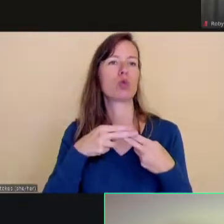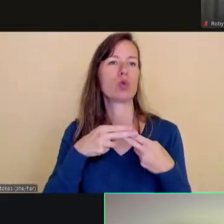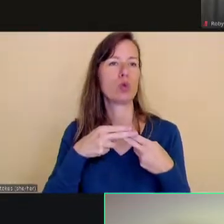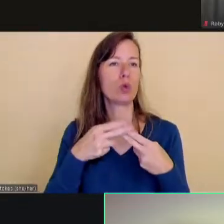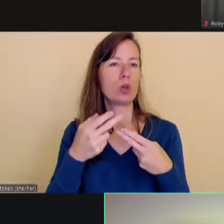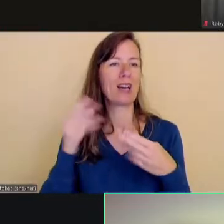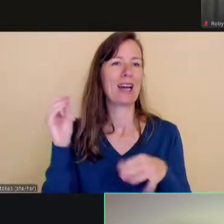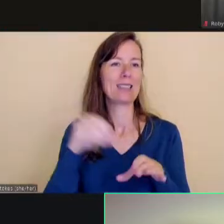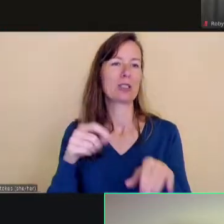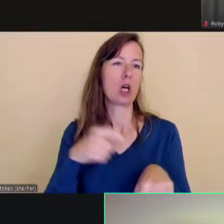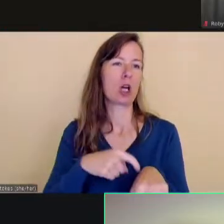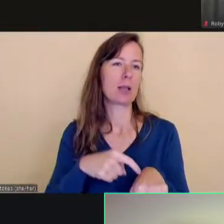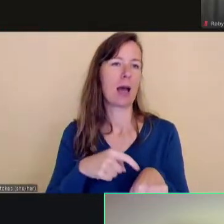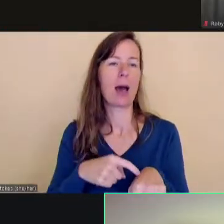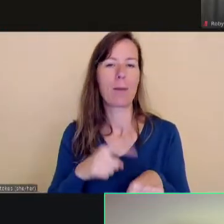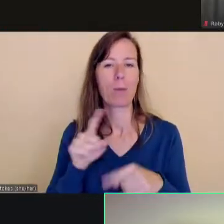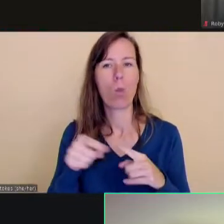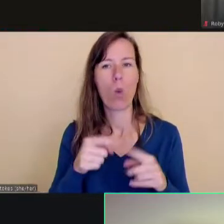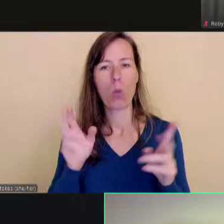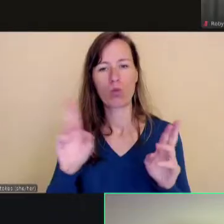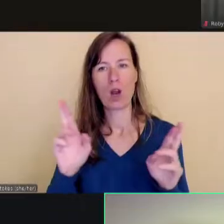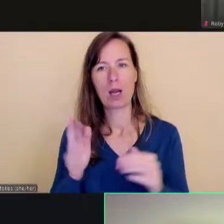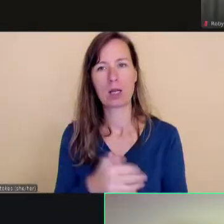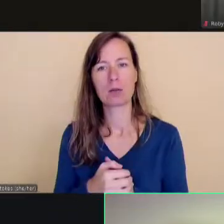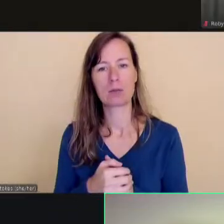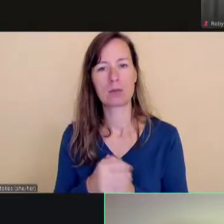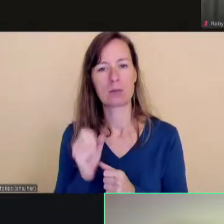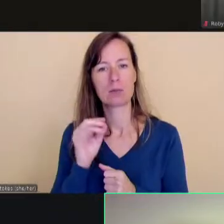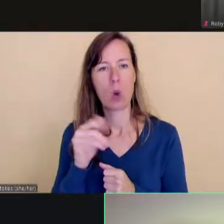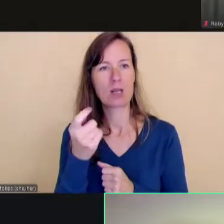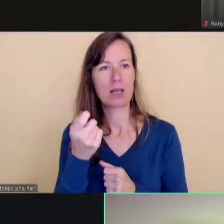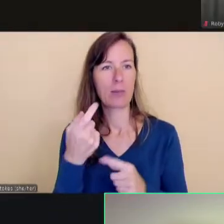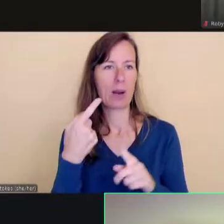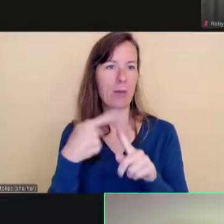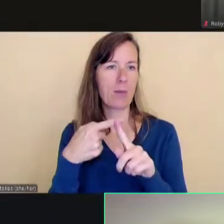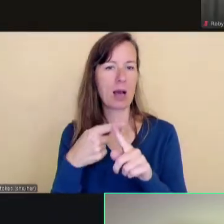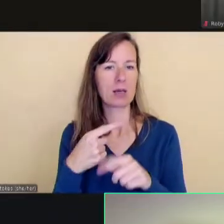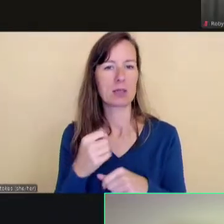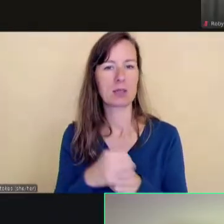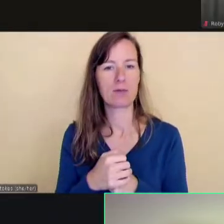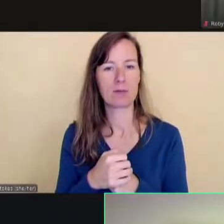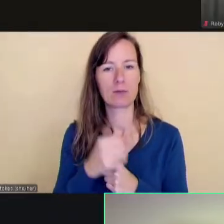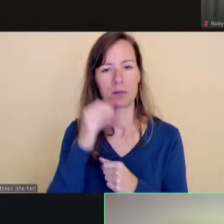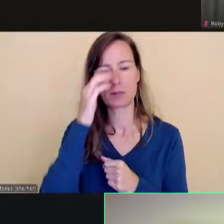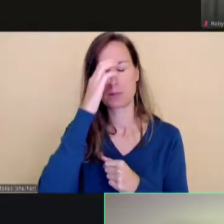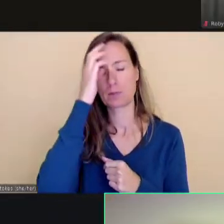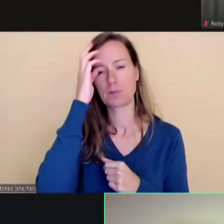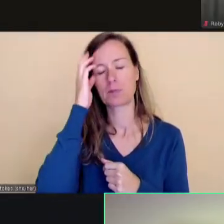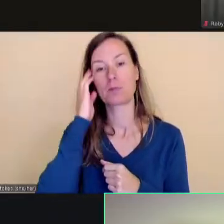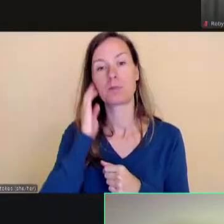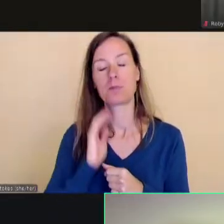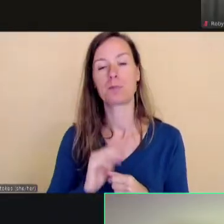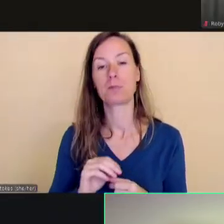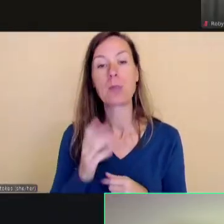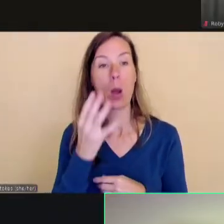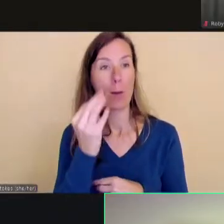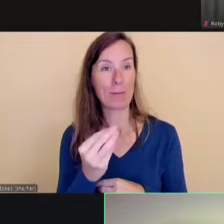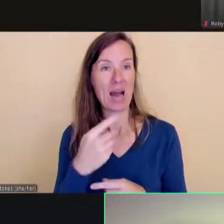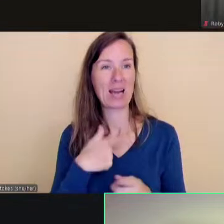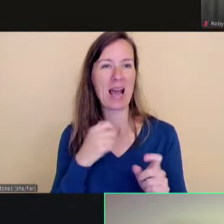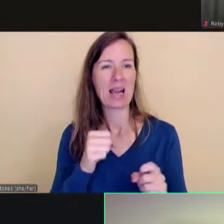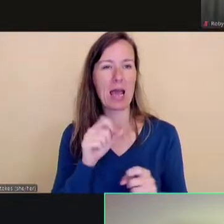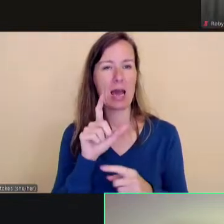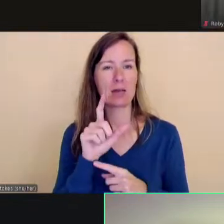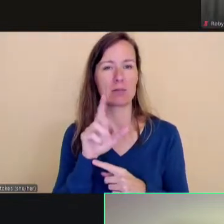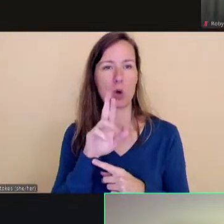get it. So that was a little bit of a positive in that regard as well. So Monday I'll be able to republish, but I